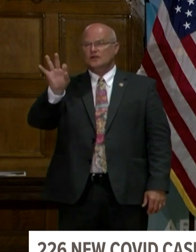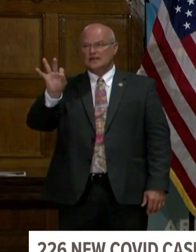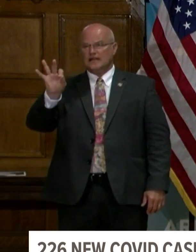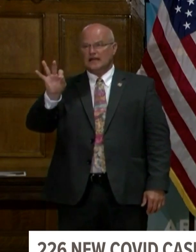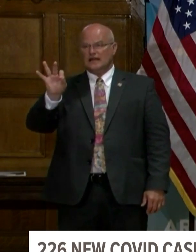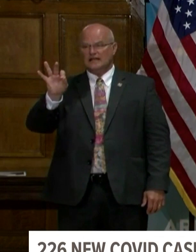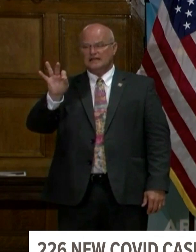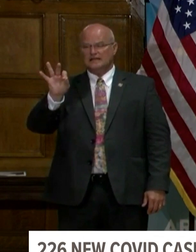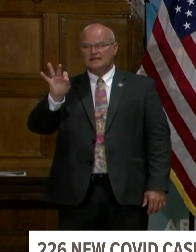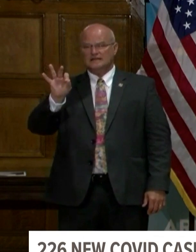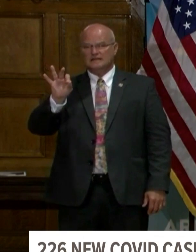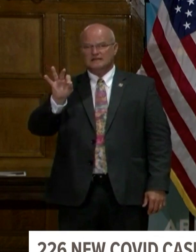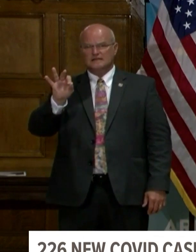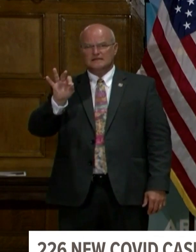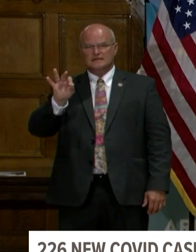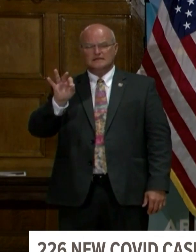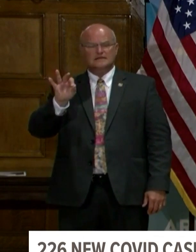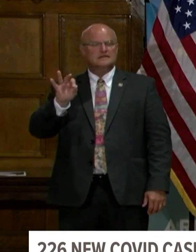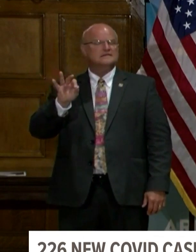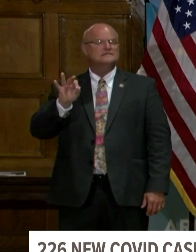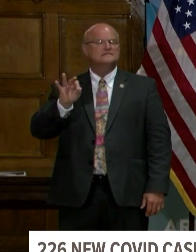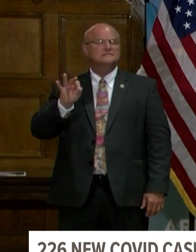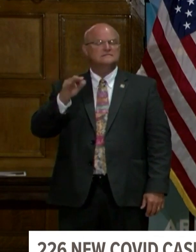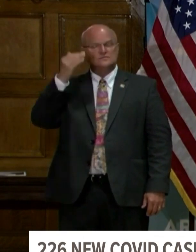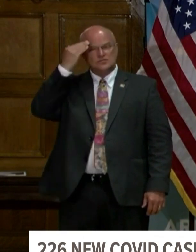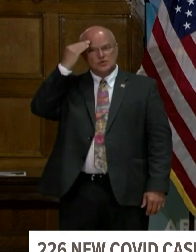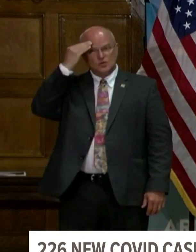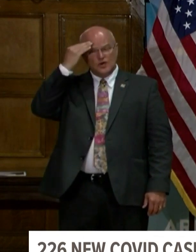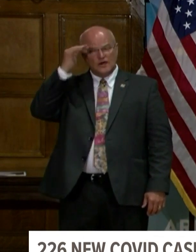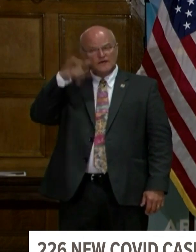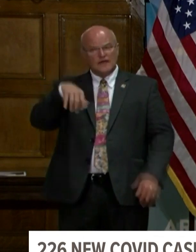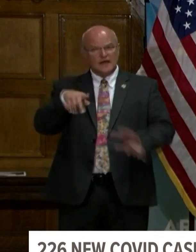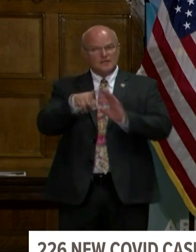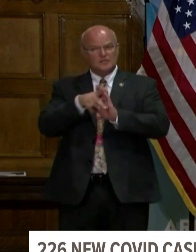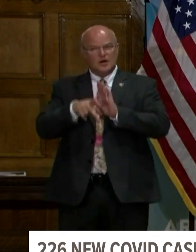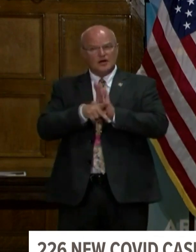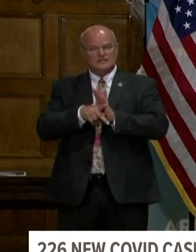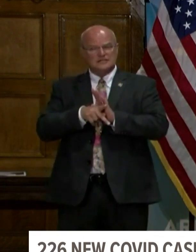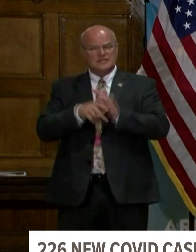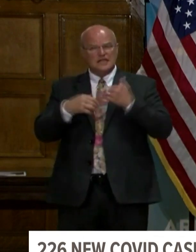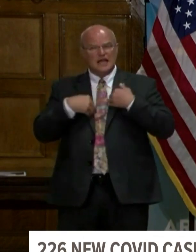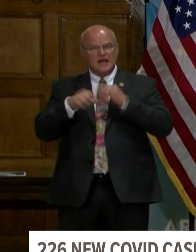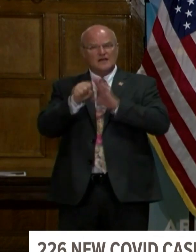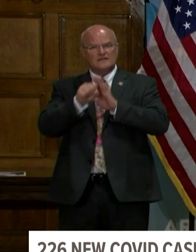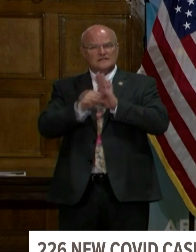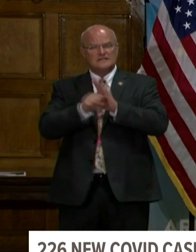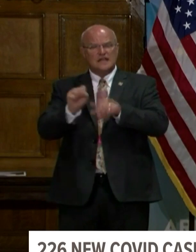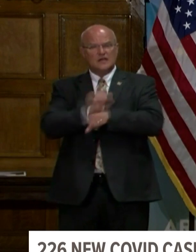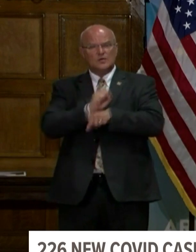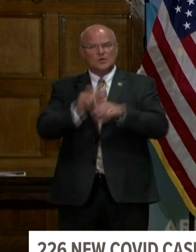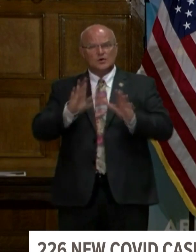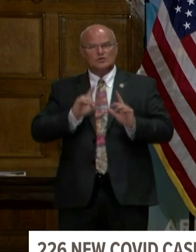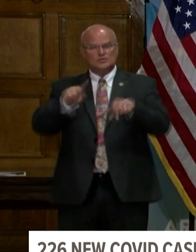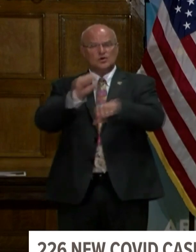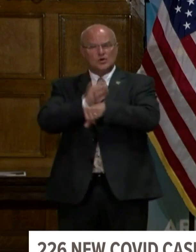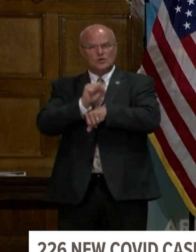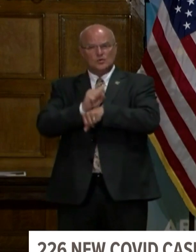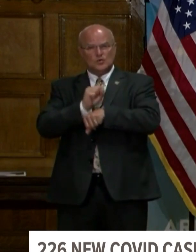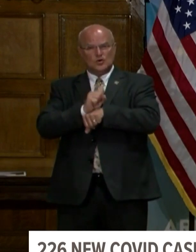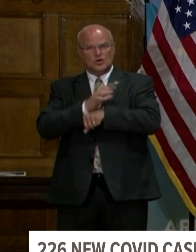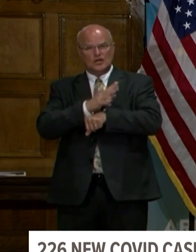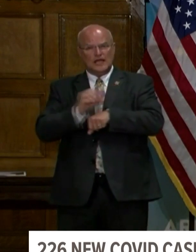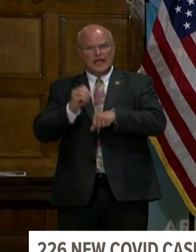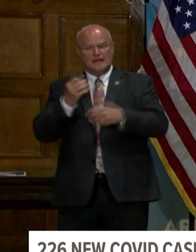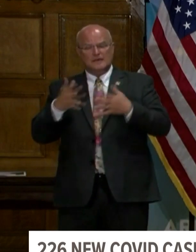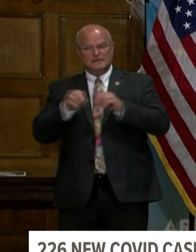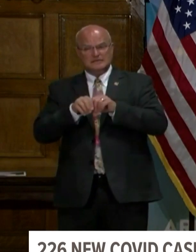Tyson is going back to normal attendance policy. Were you aware of that? And do you have any concerns that sick workers may go to work, ultimately